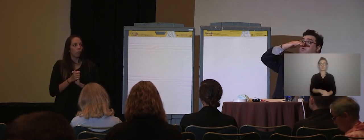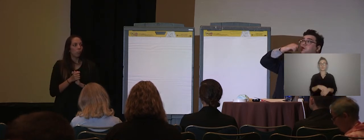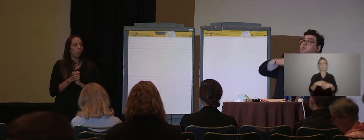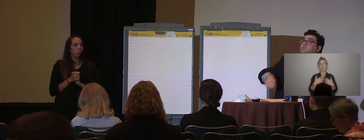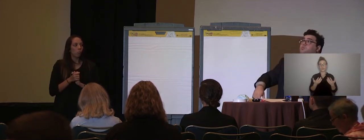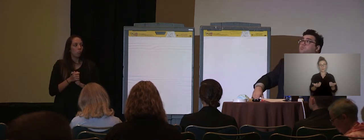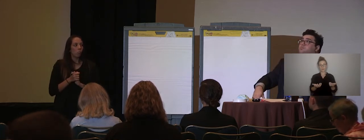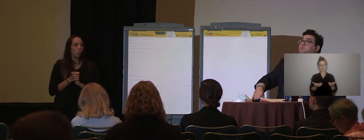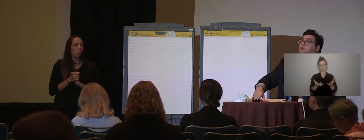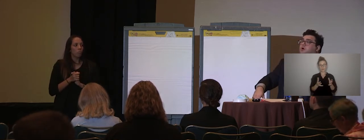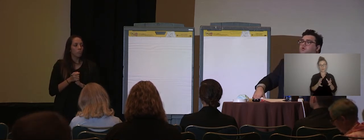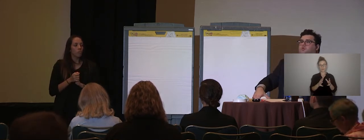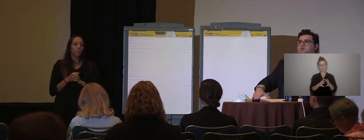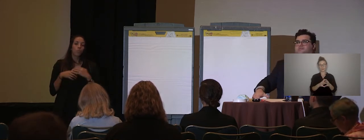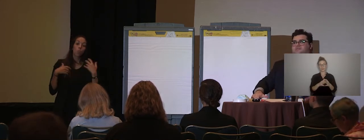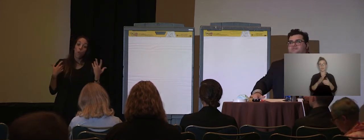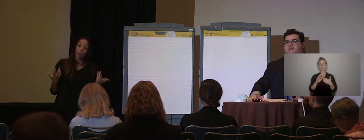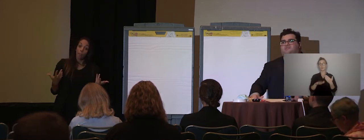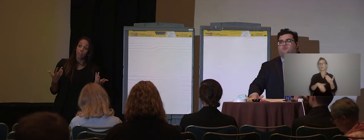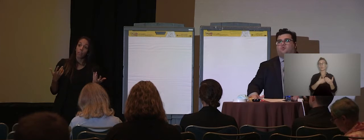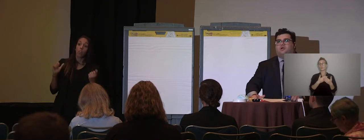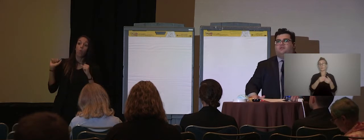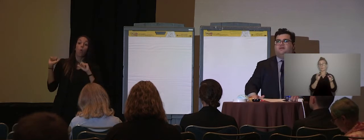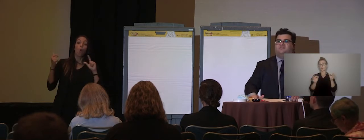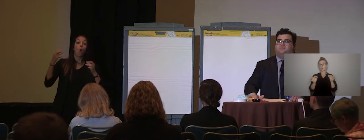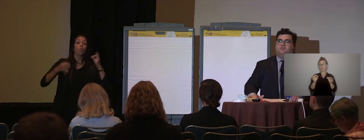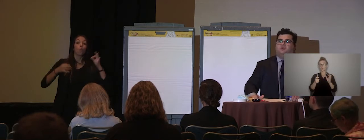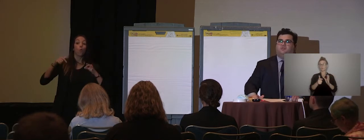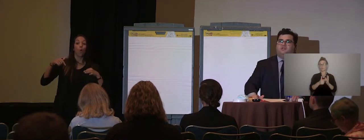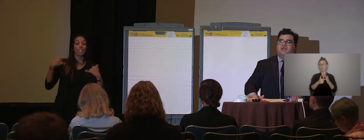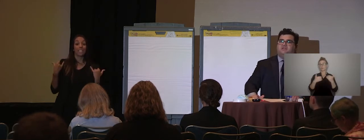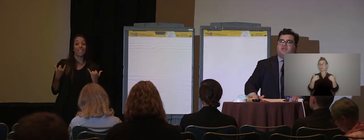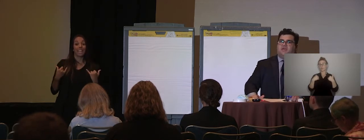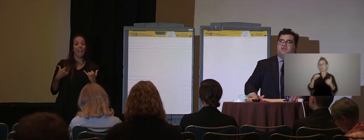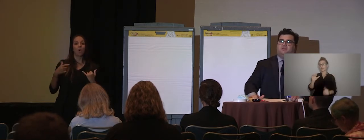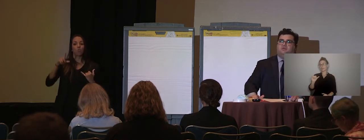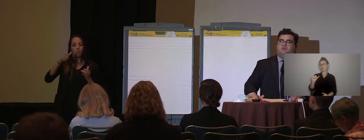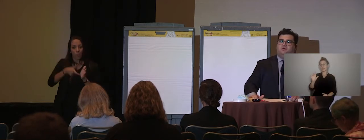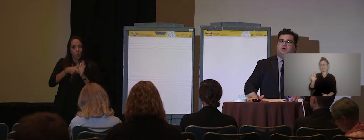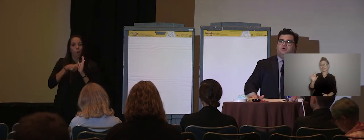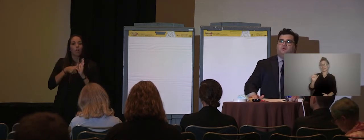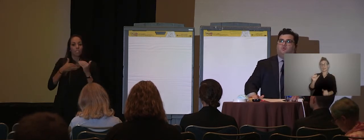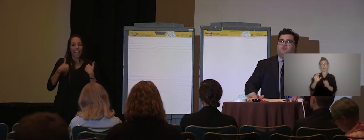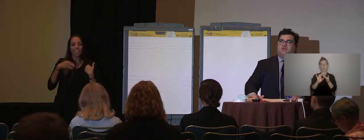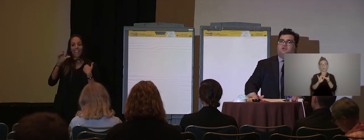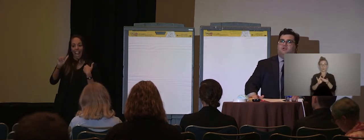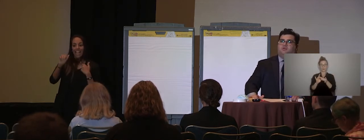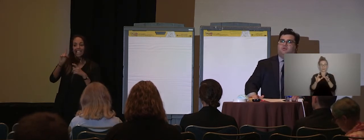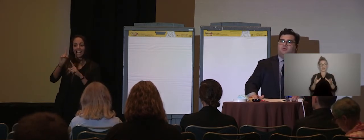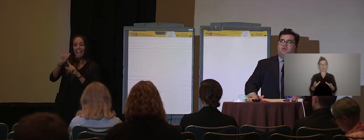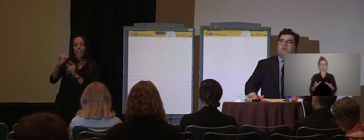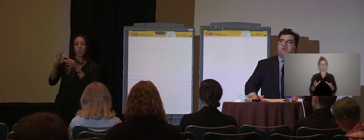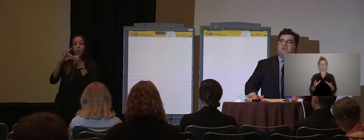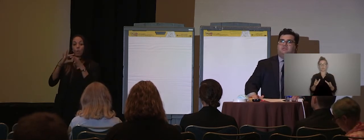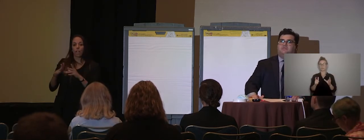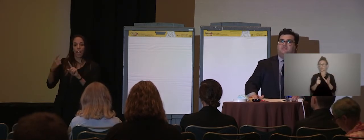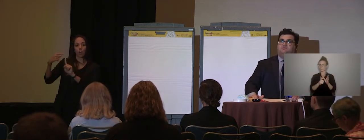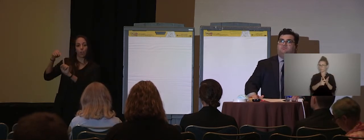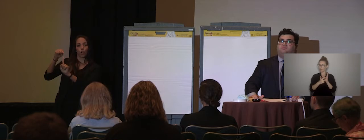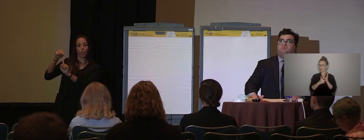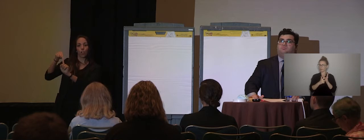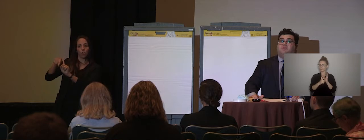Well, all courts these days are required to have something called an ADA coordinator.